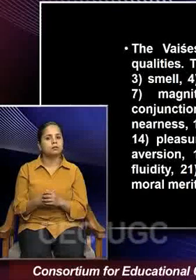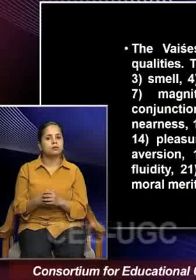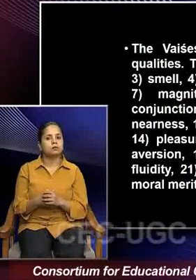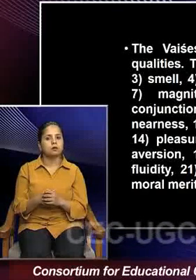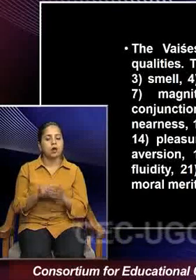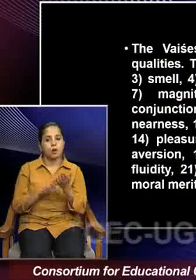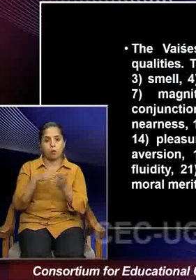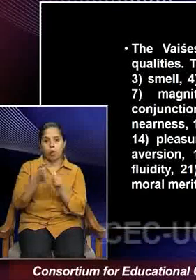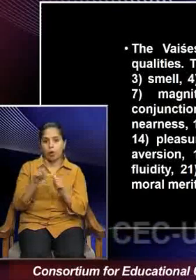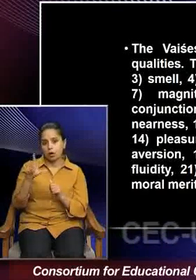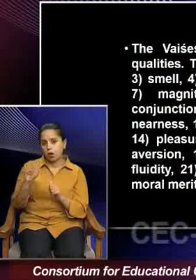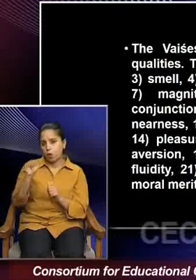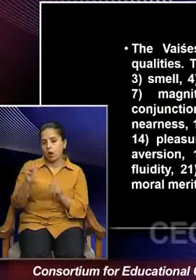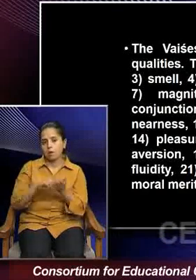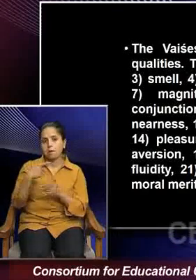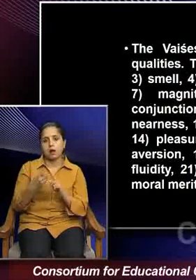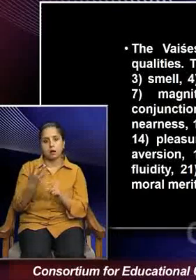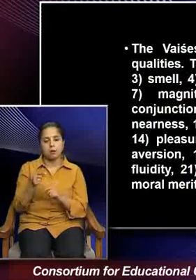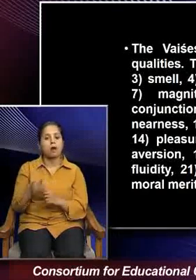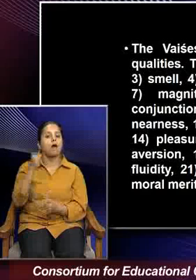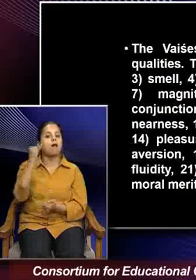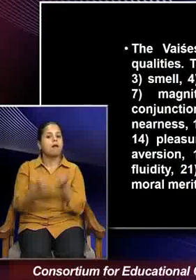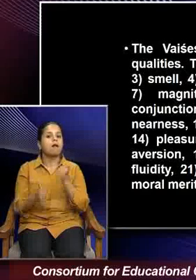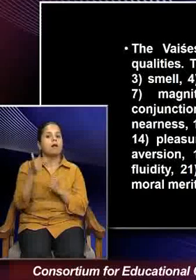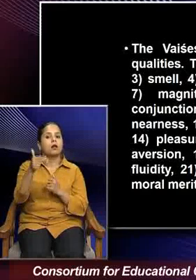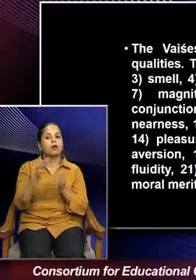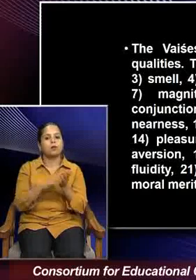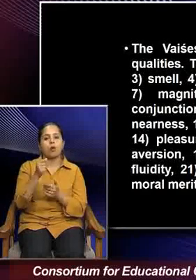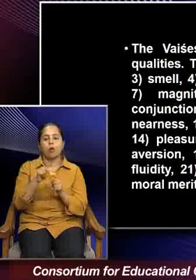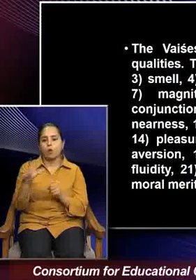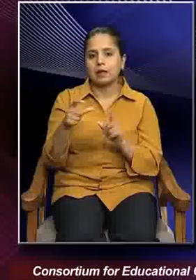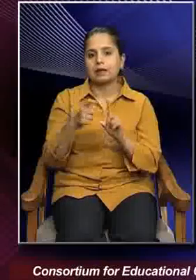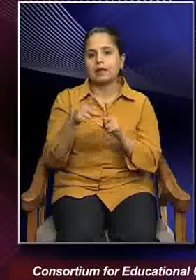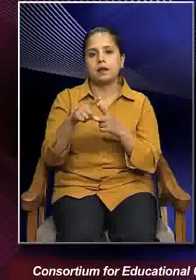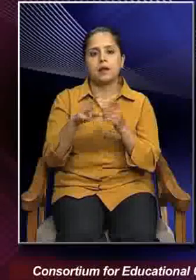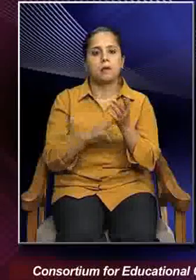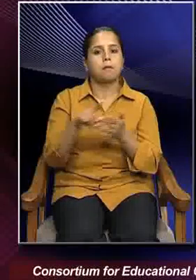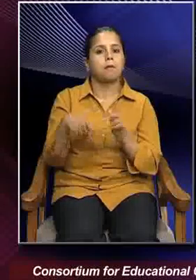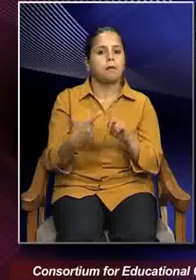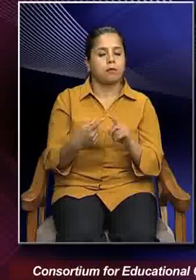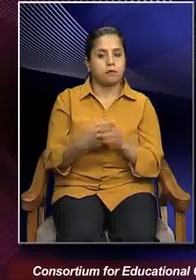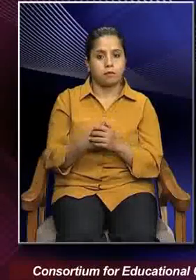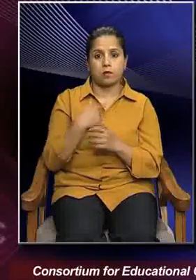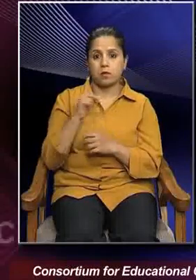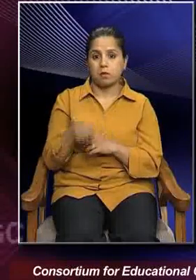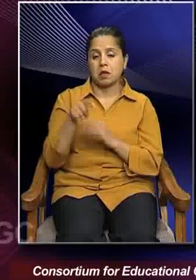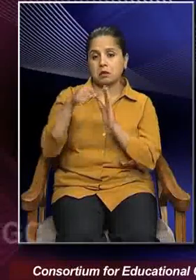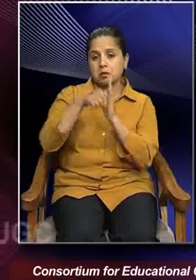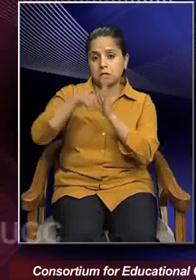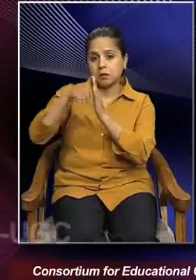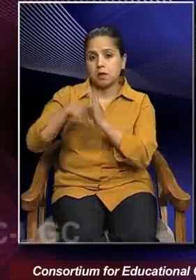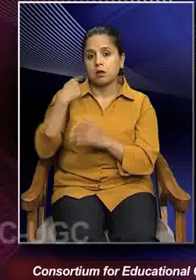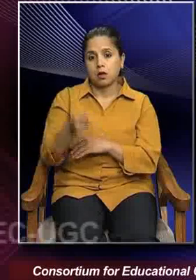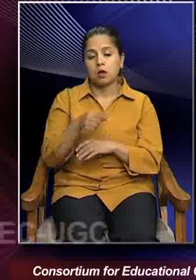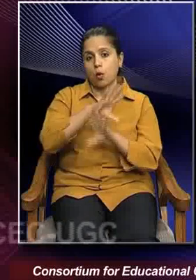moral merit, and the last is moral demerit. We don't have to go deeper into